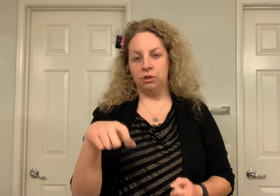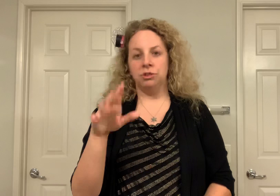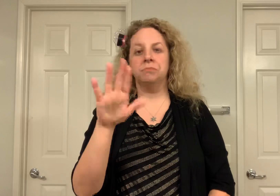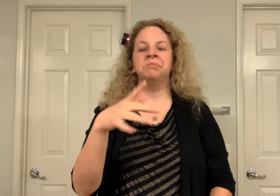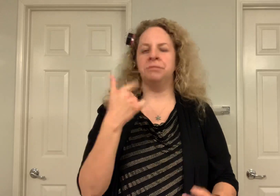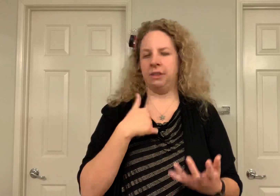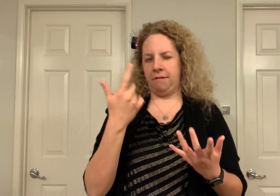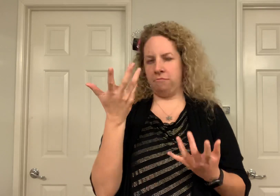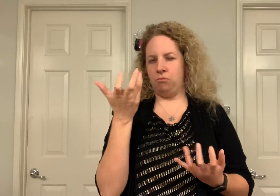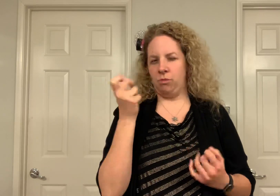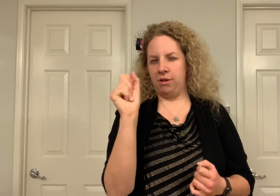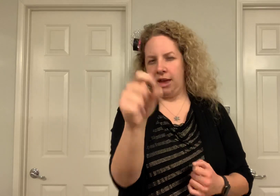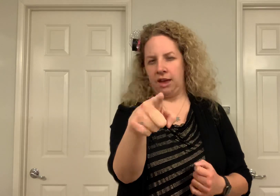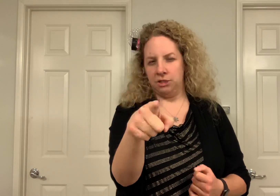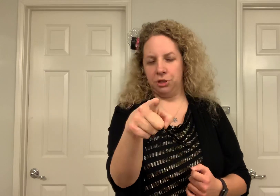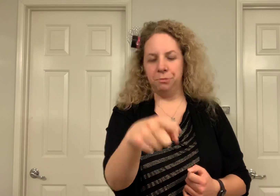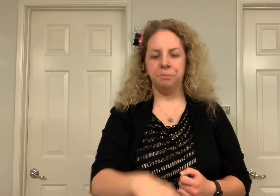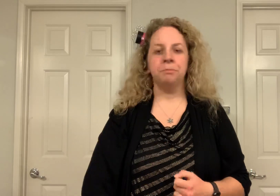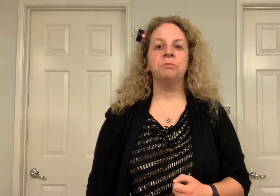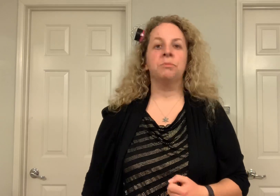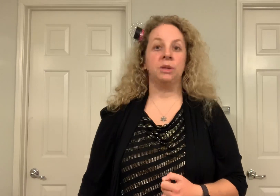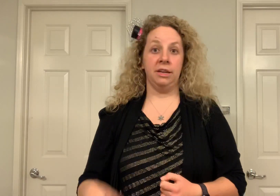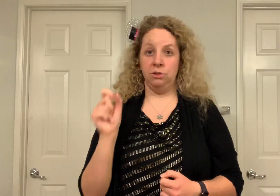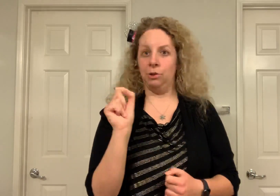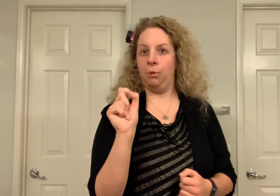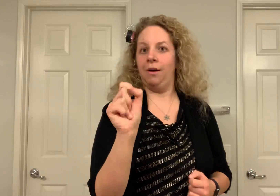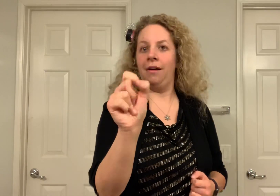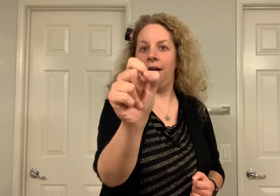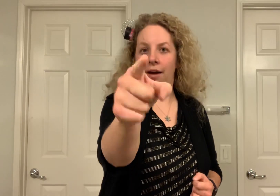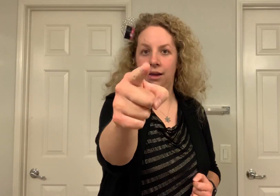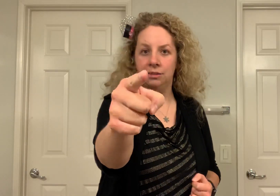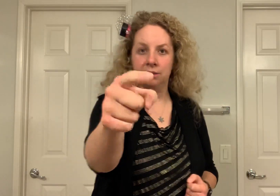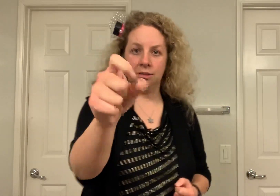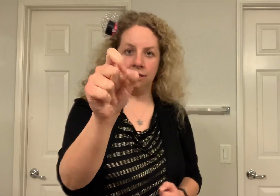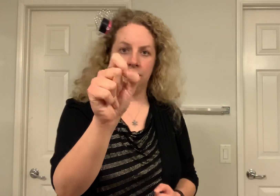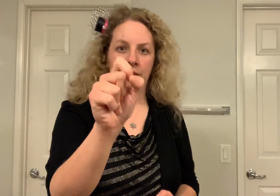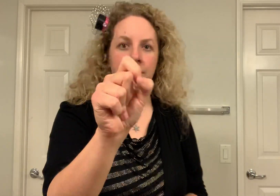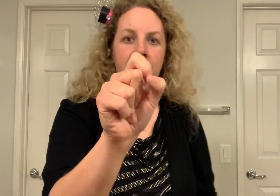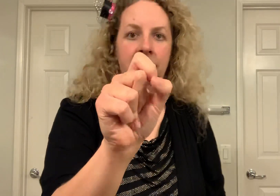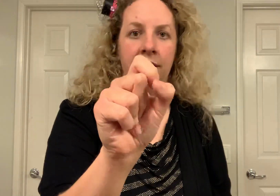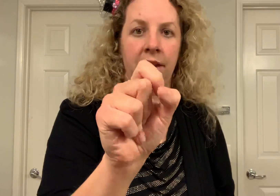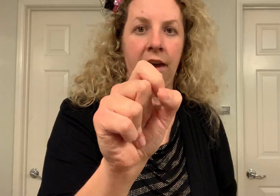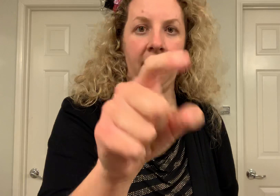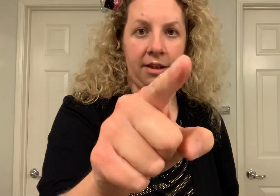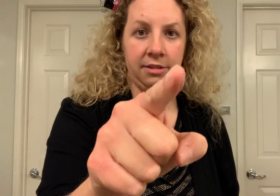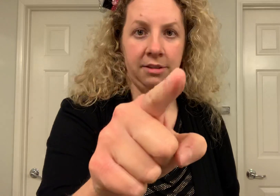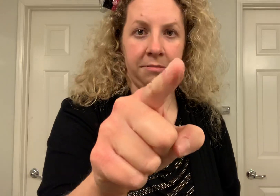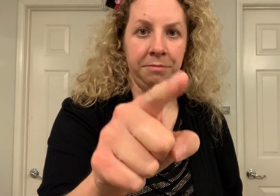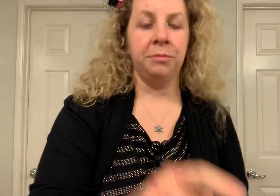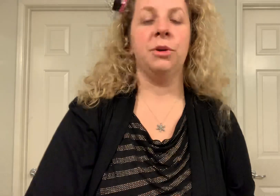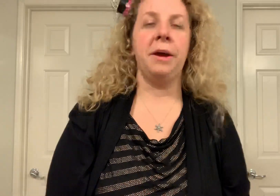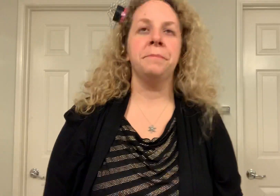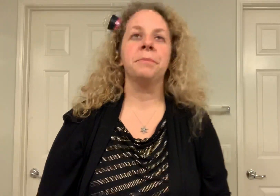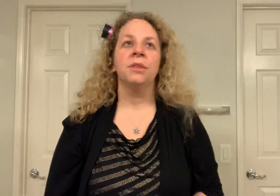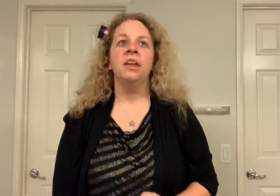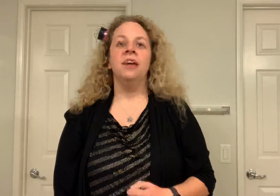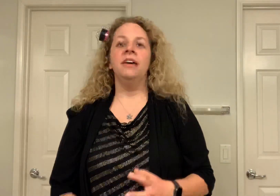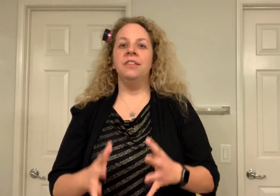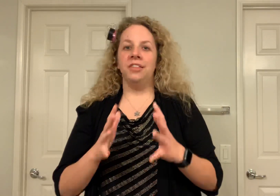question. I wanted to ask you. Okay, so ask, ask. Okay. Then